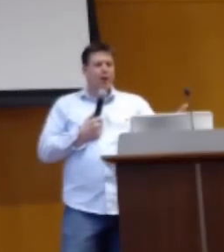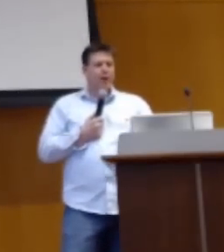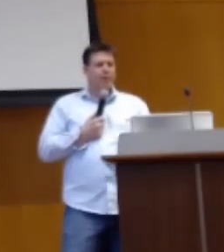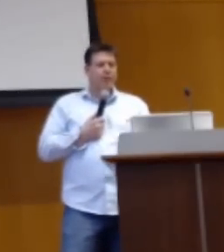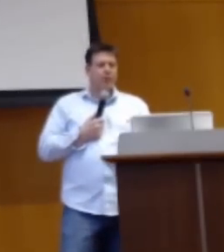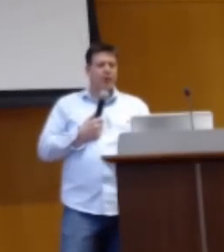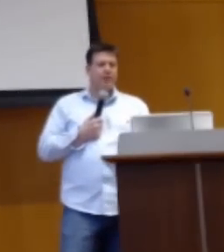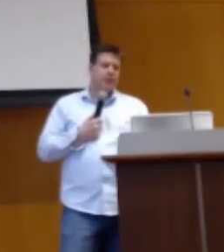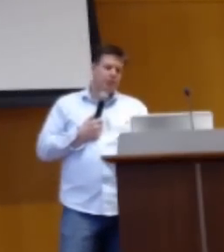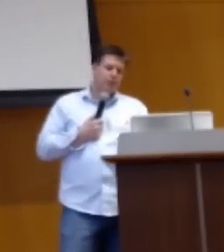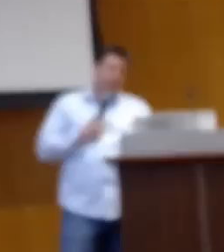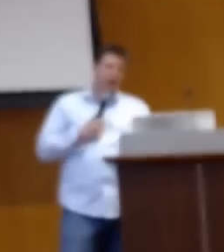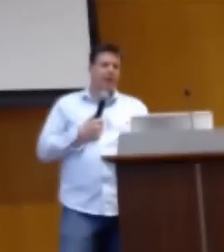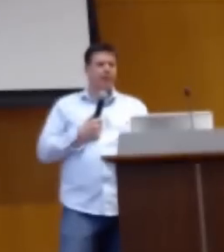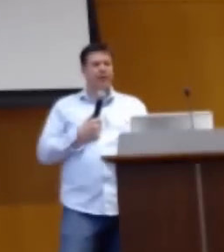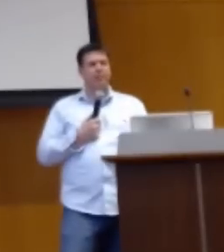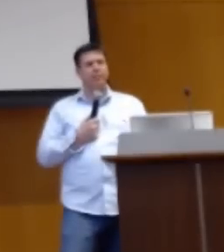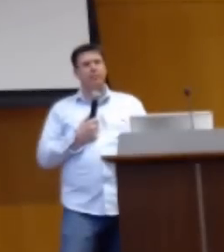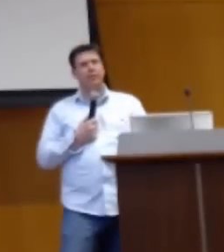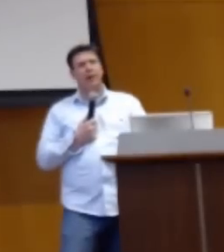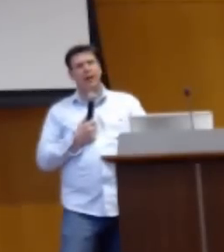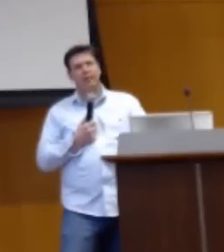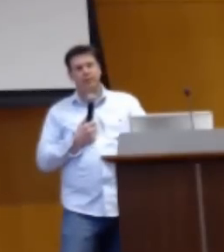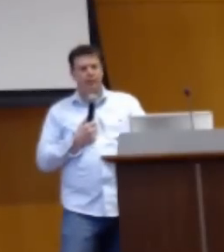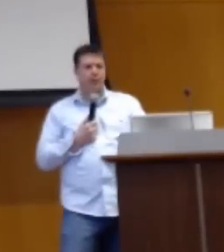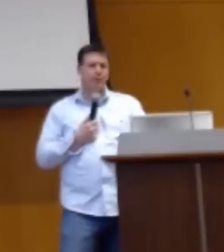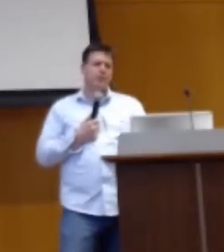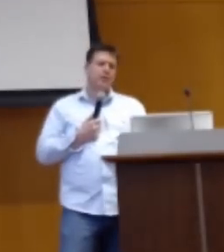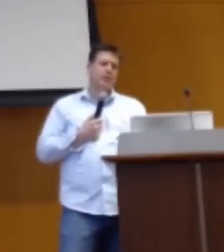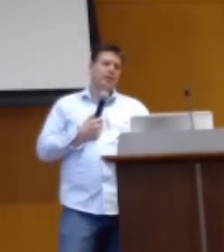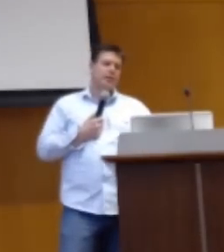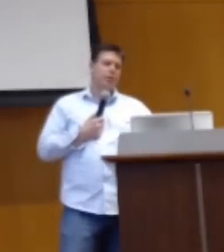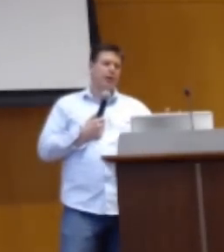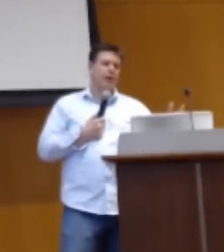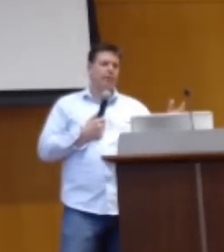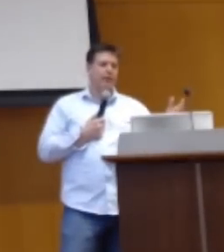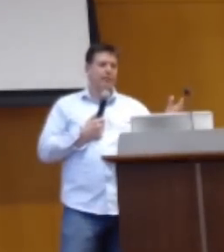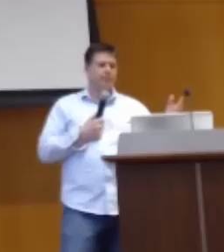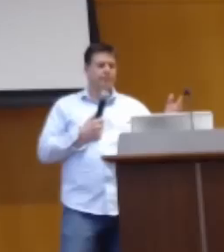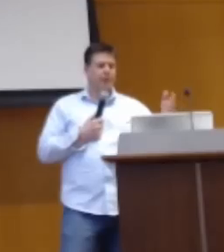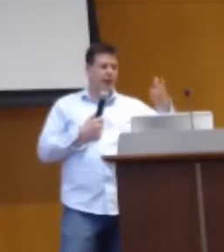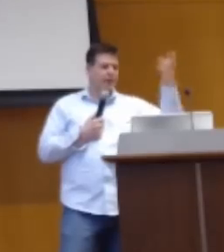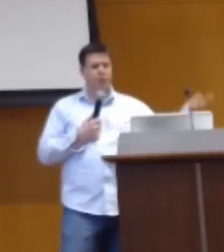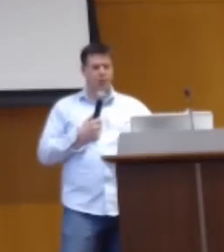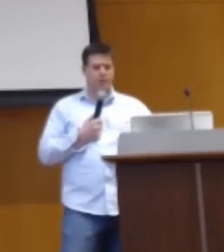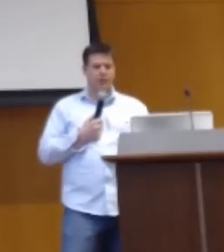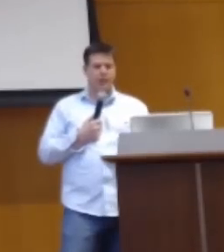So we have synomorphs. We have elephantophonemes. We have new words in the